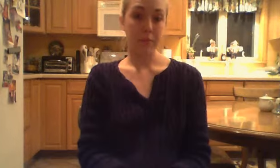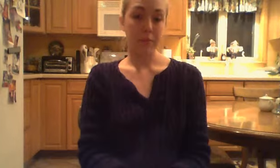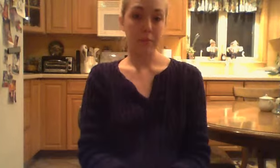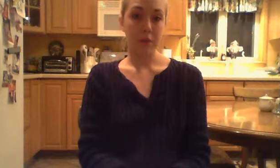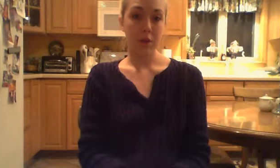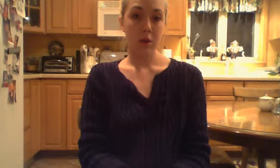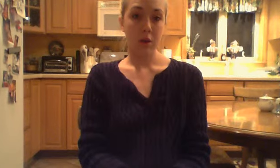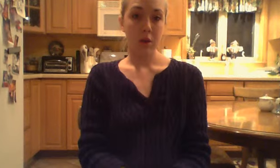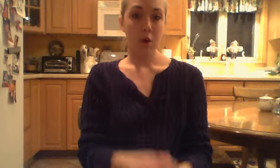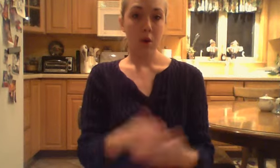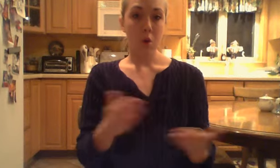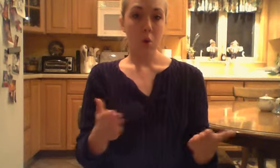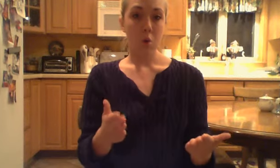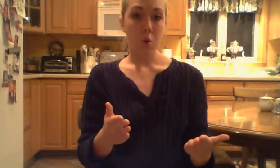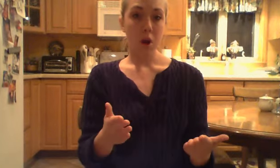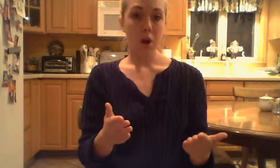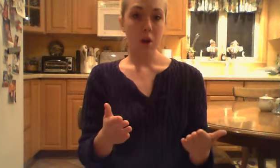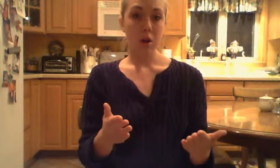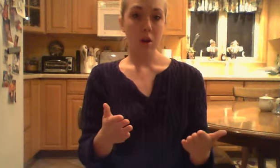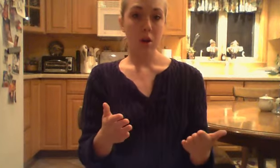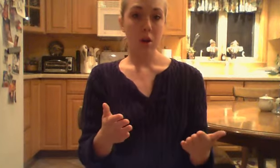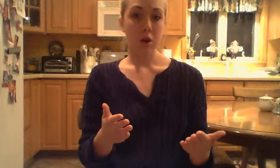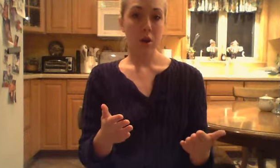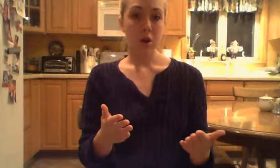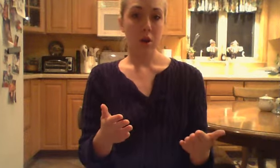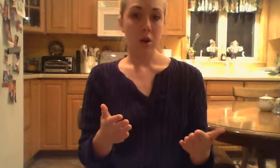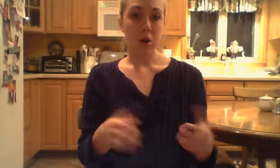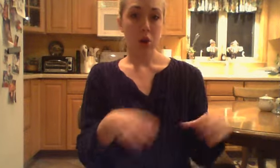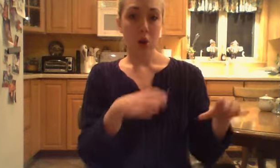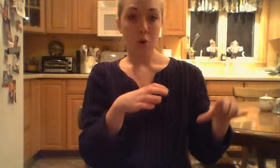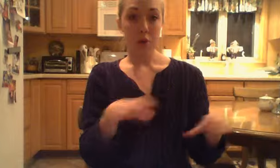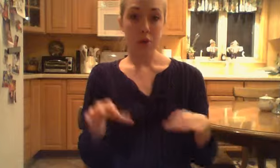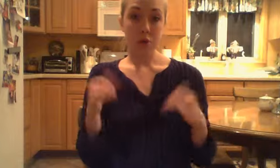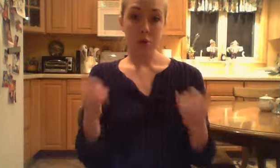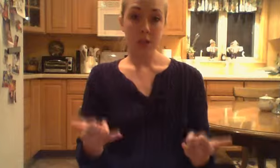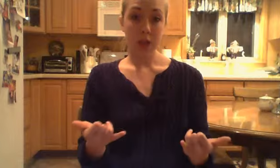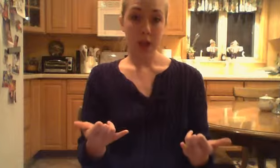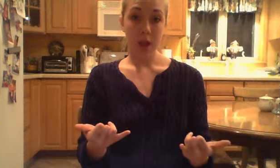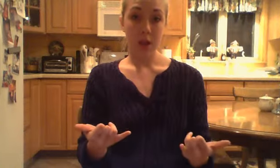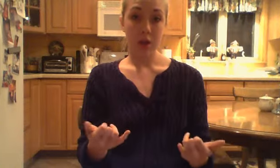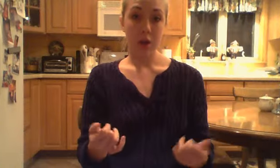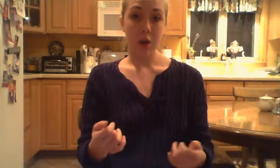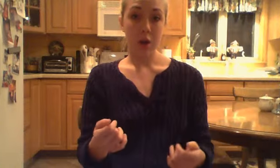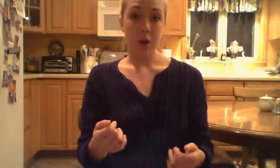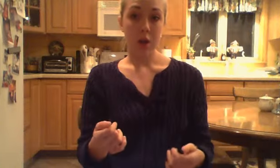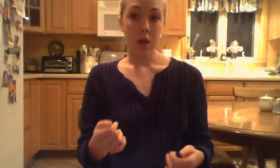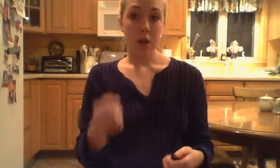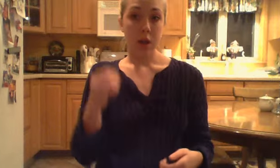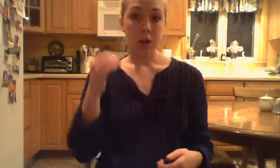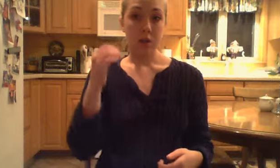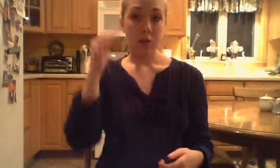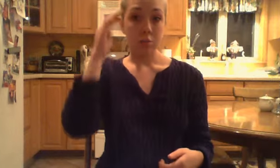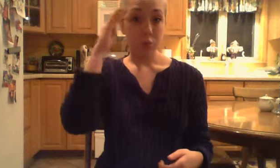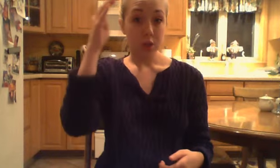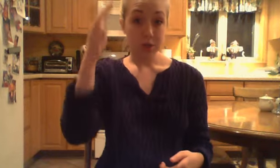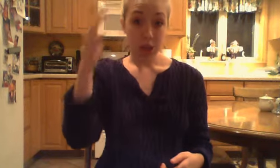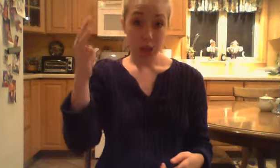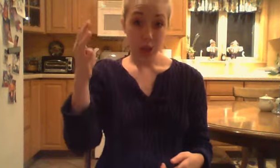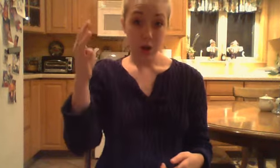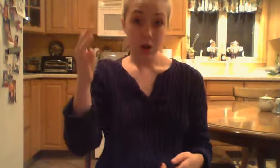Well, what you're going to do today is you're going to pretend you are a bee or an ant, and you're going to take a flower and enlarge